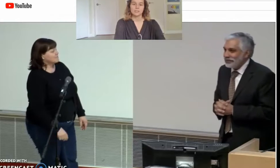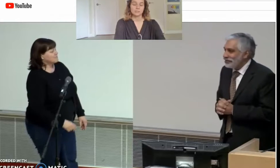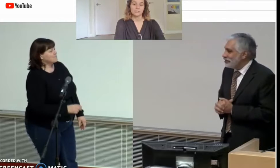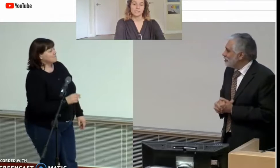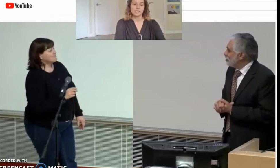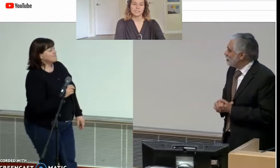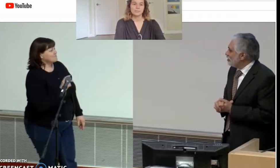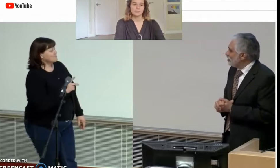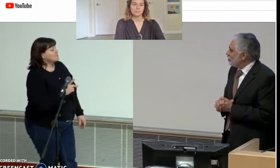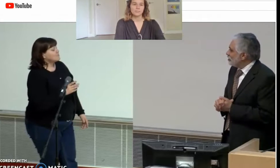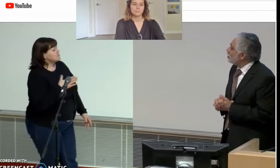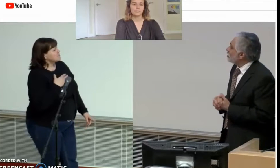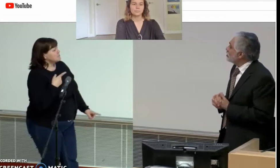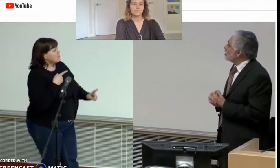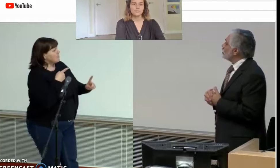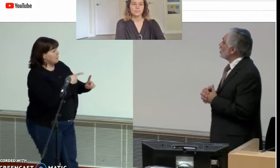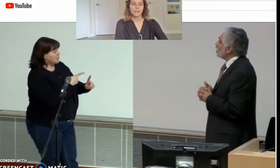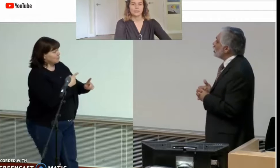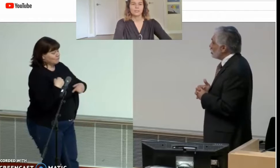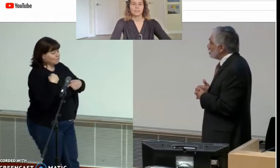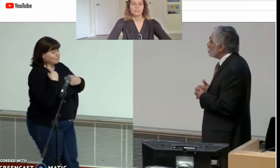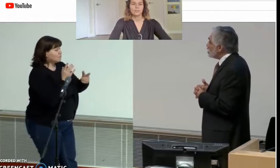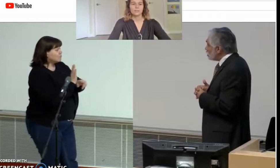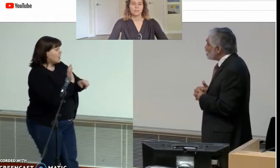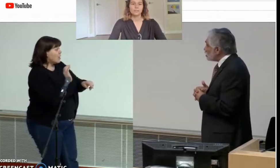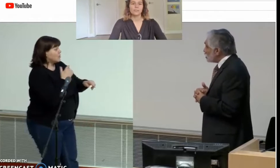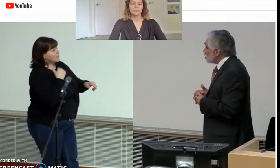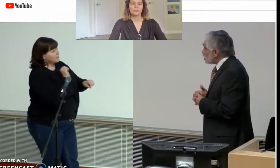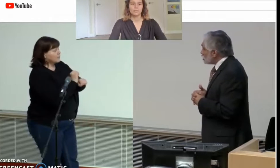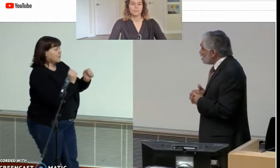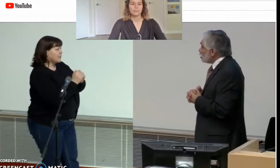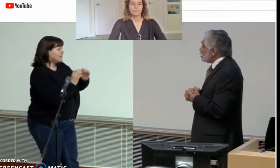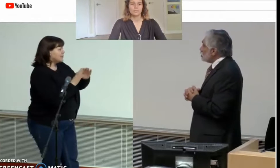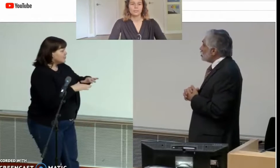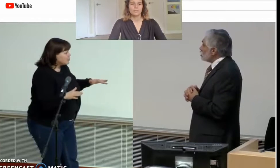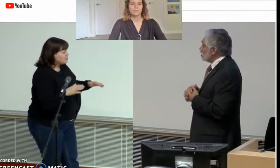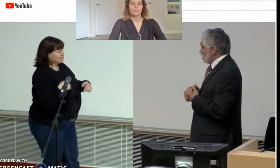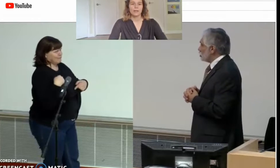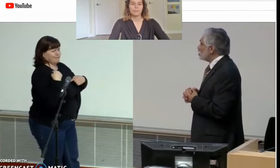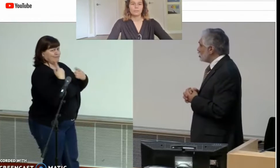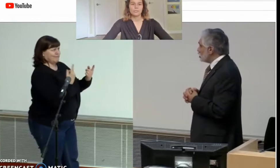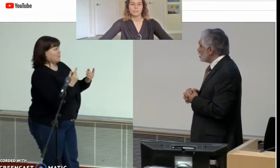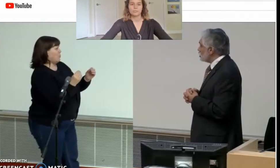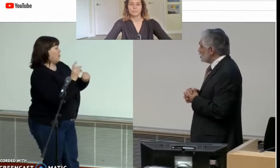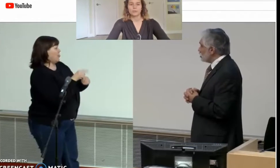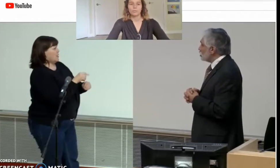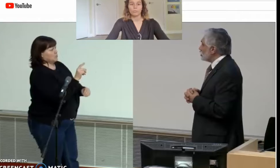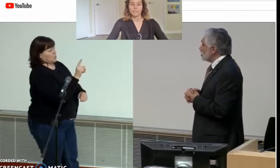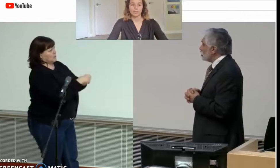doctoral studies. Okay. Also, I've worked with children for a really long